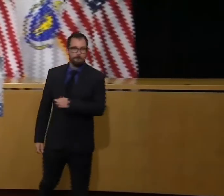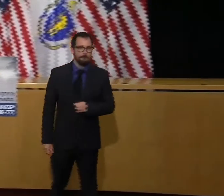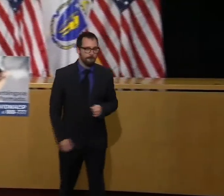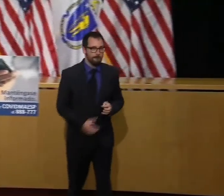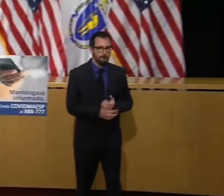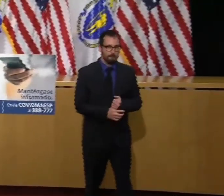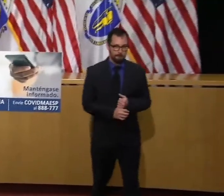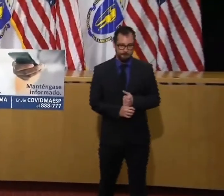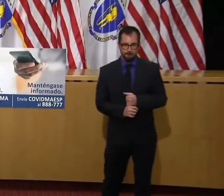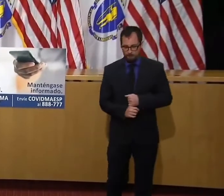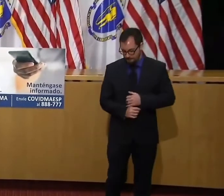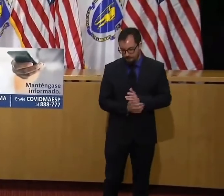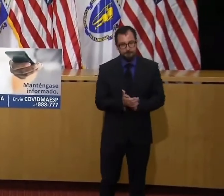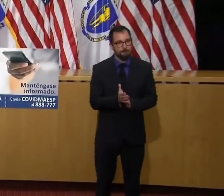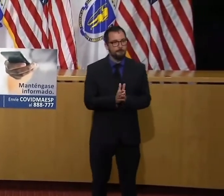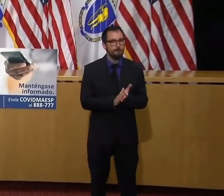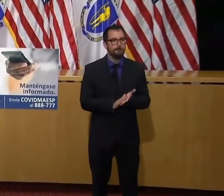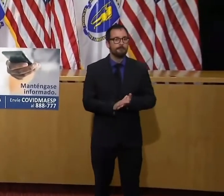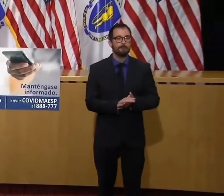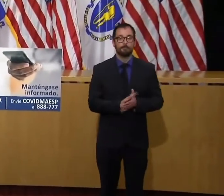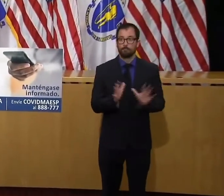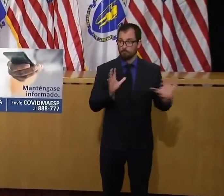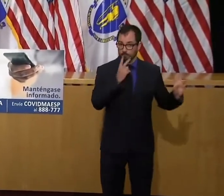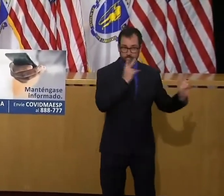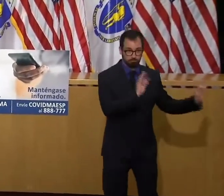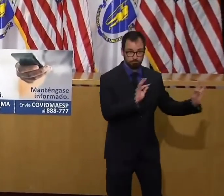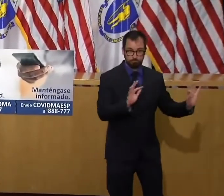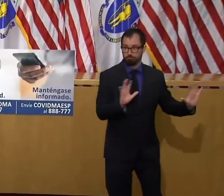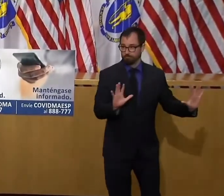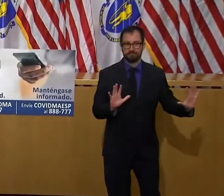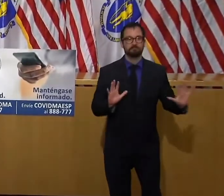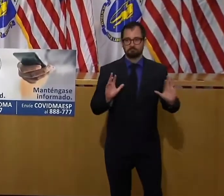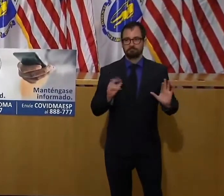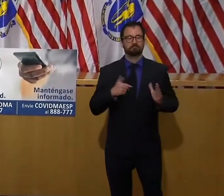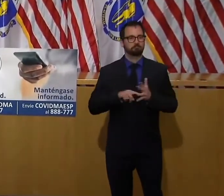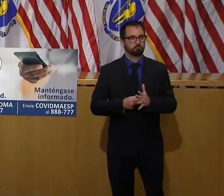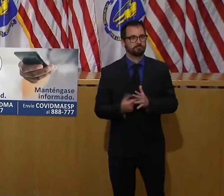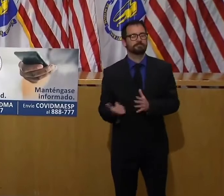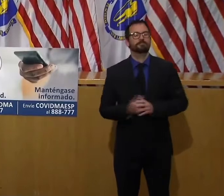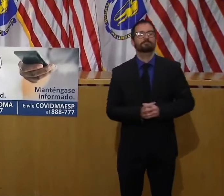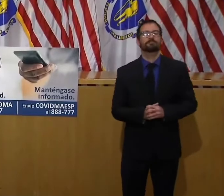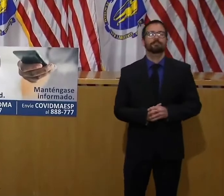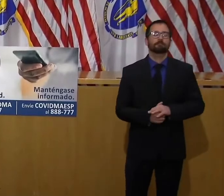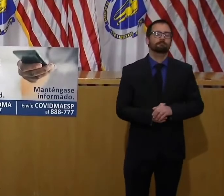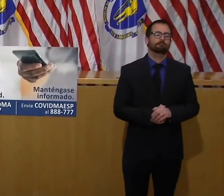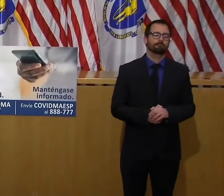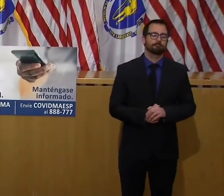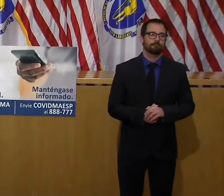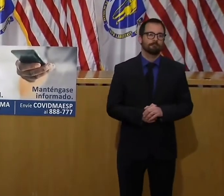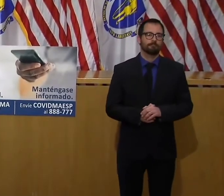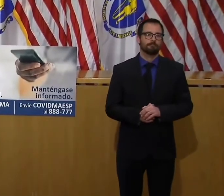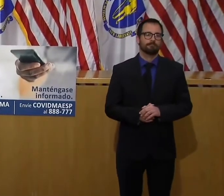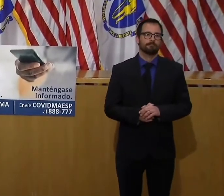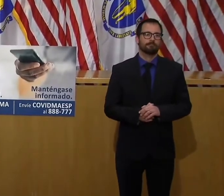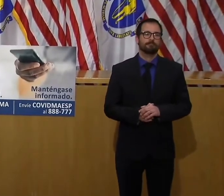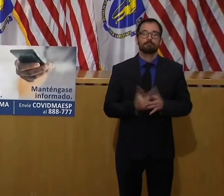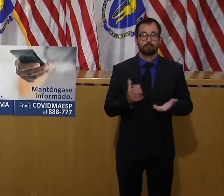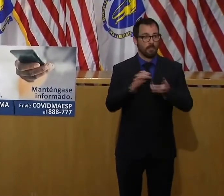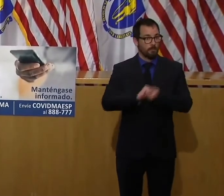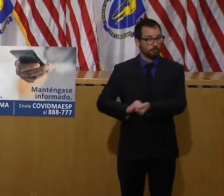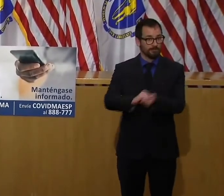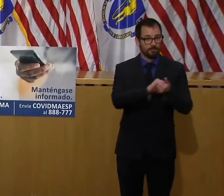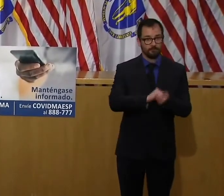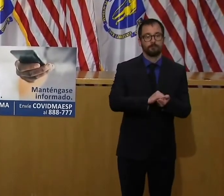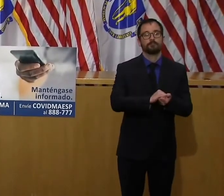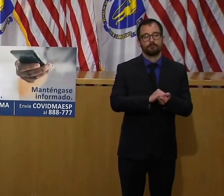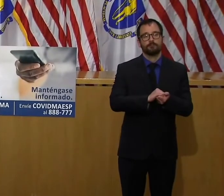You can tell I'm not the technology guru. The collaborative has been holding, as I said, virtual town halls with another scheduled for today